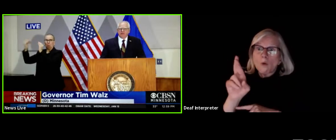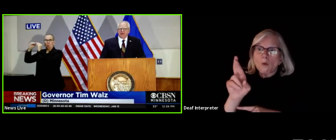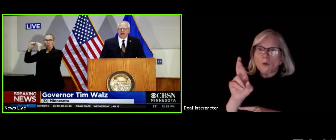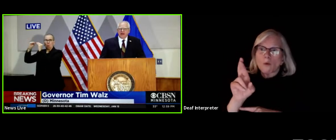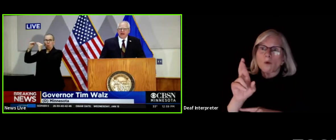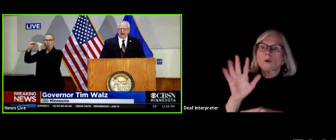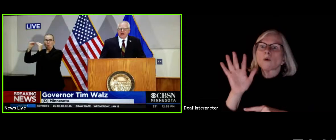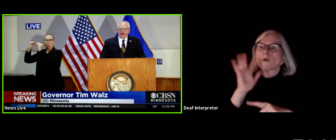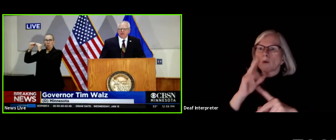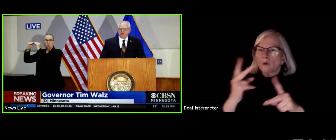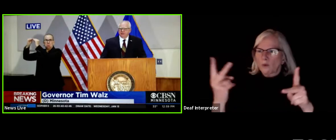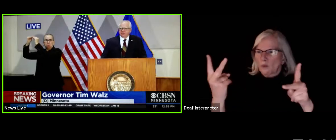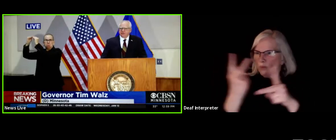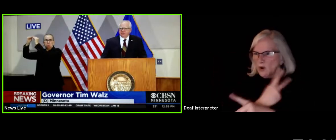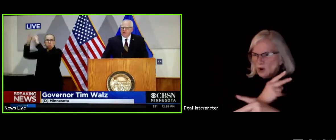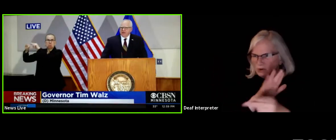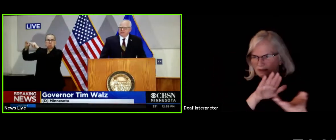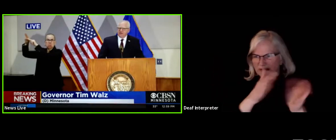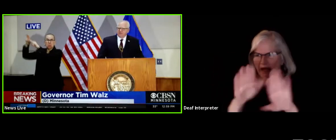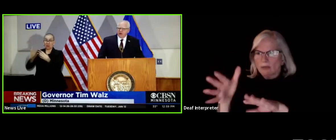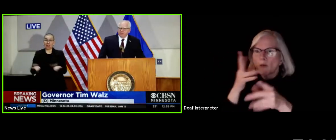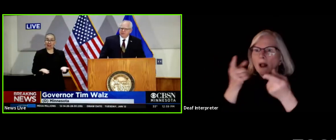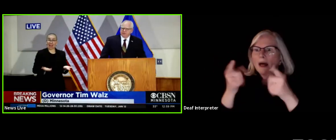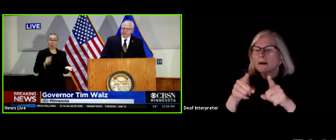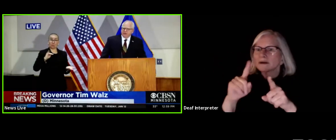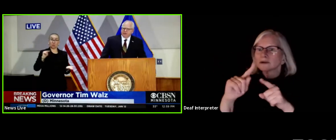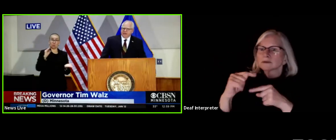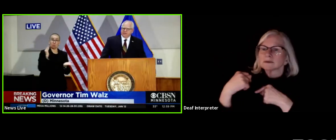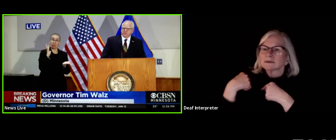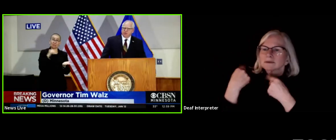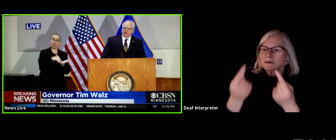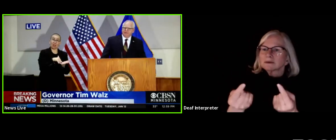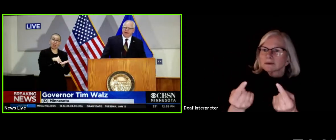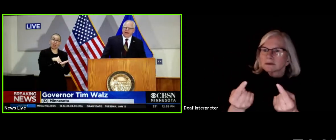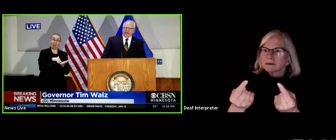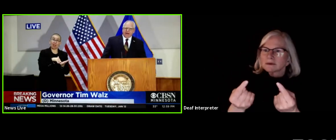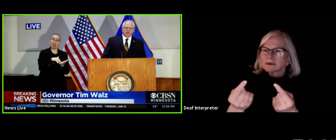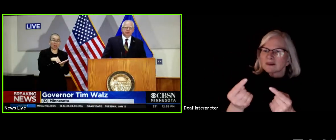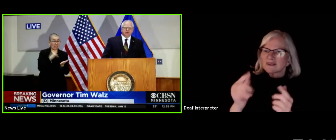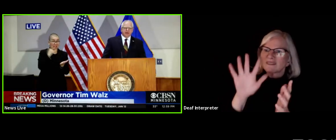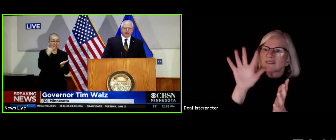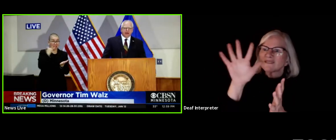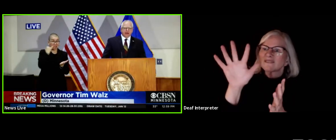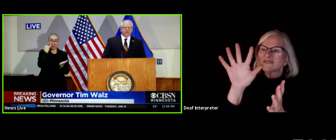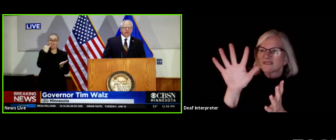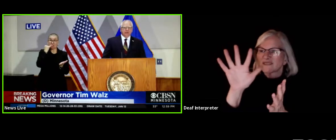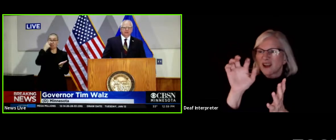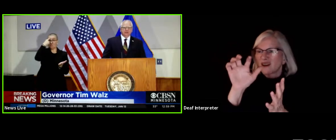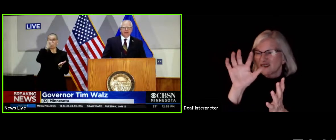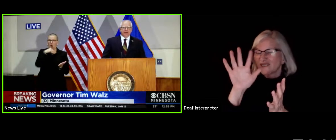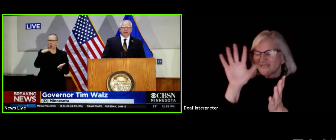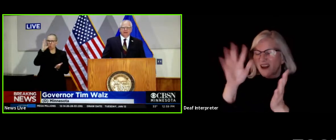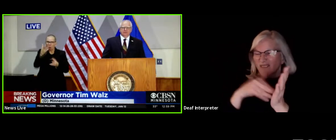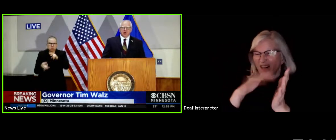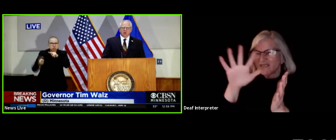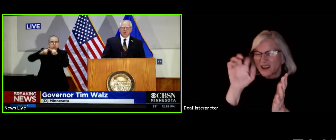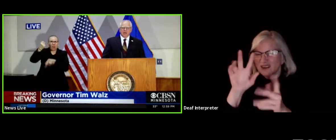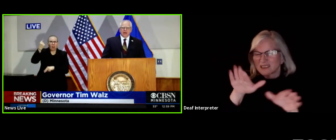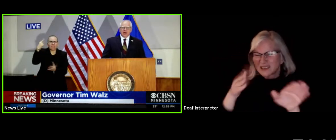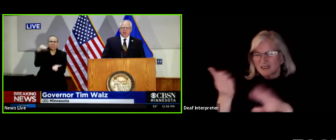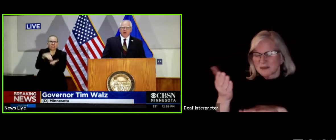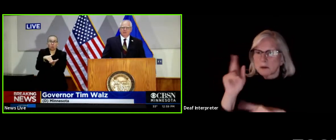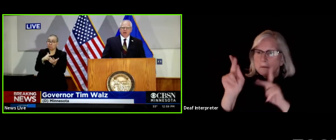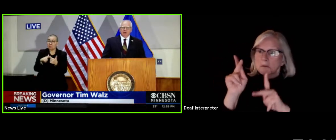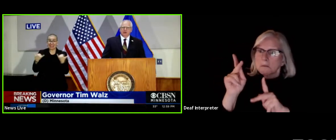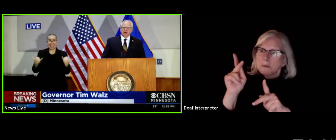we'd have 11,000 deaths. Instead of 450,000 cases, we would have 800,000 cases. And so